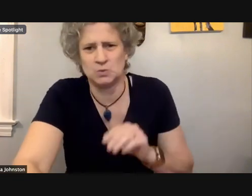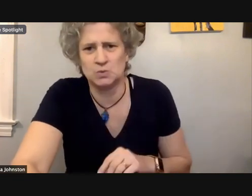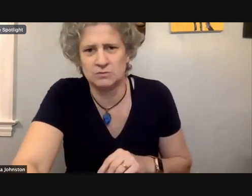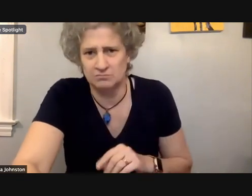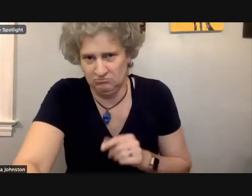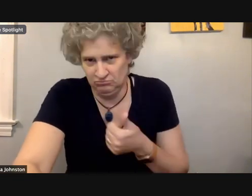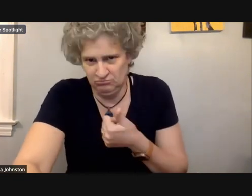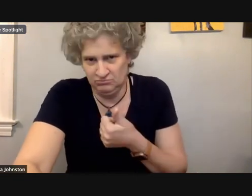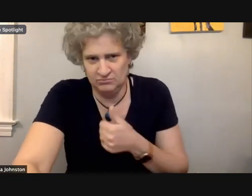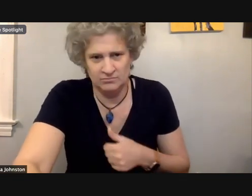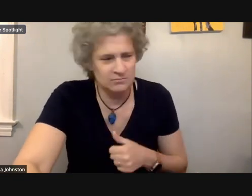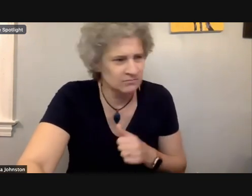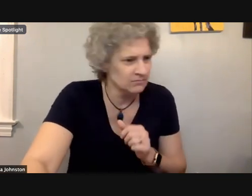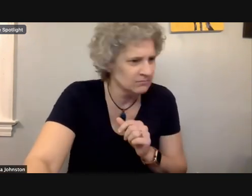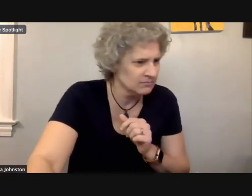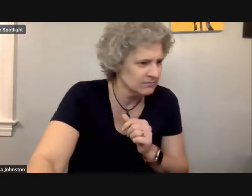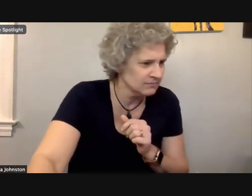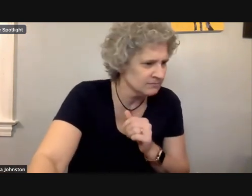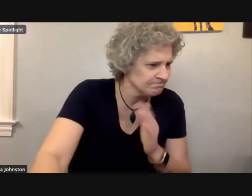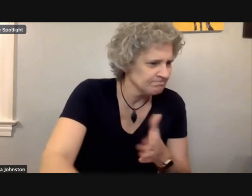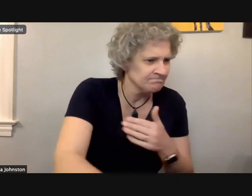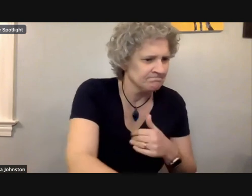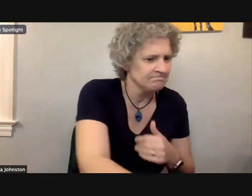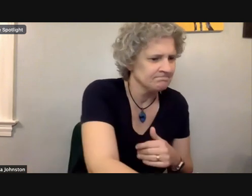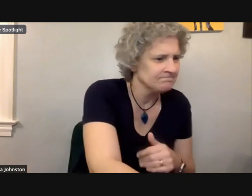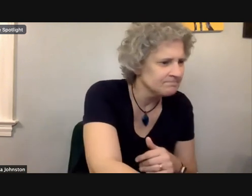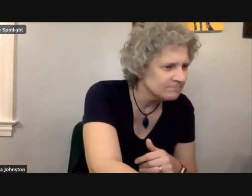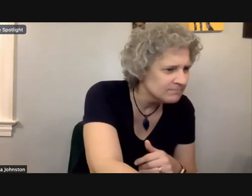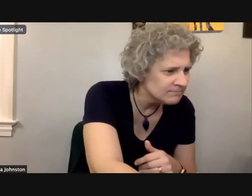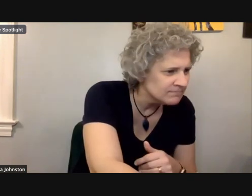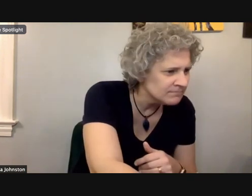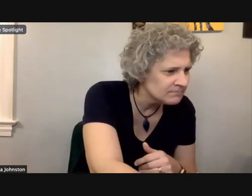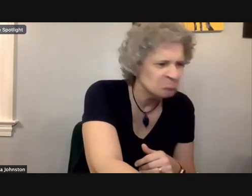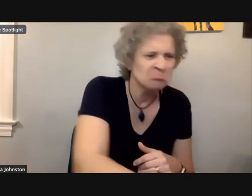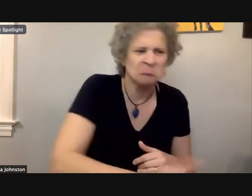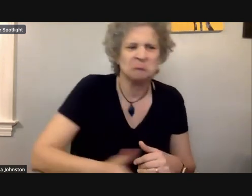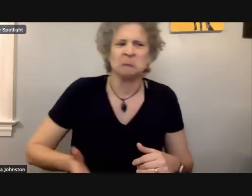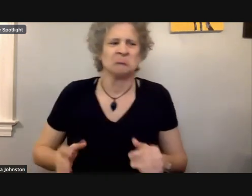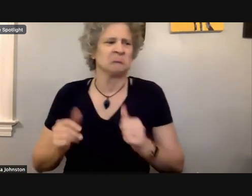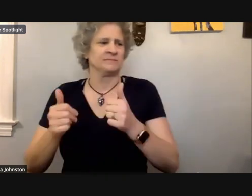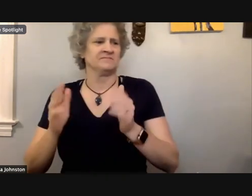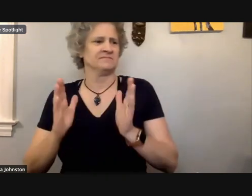end for Q&A, but I'm more than happy, just keep putting your questions in the chat box.